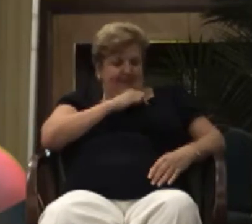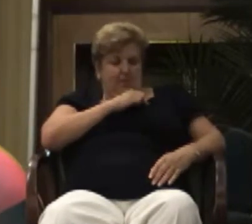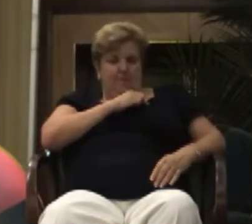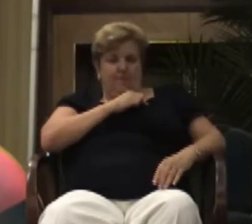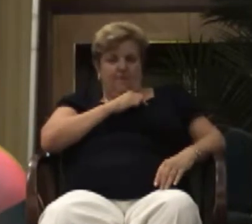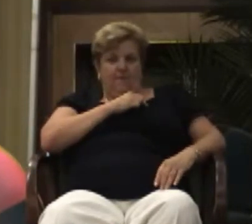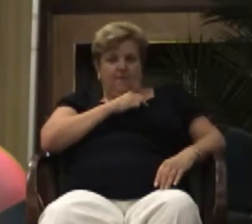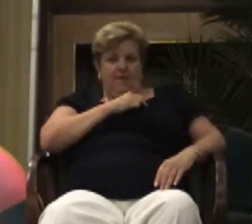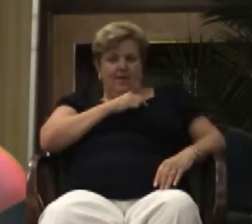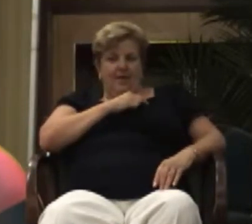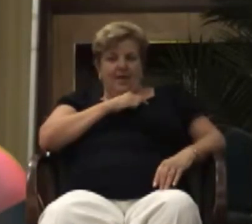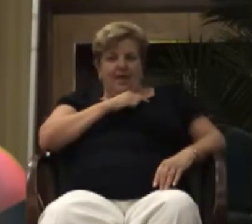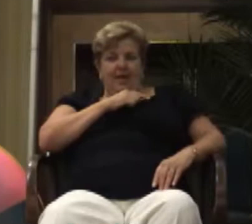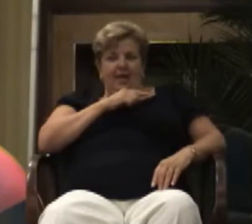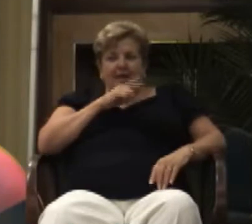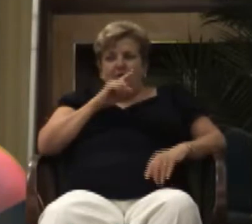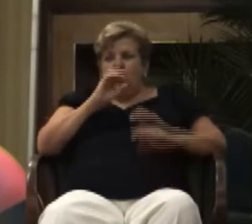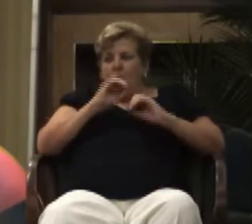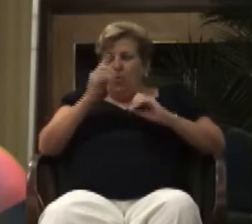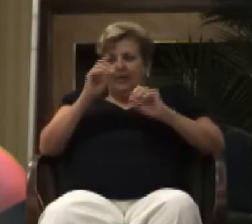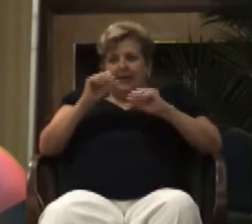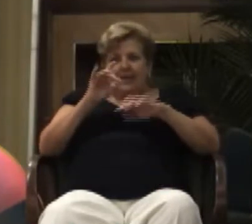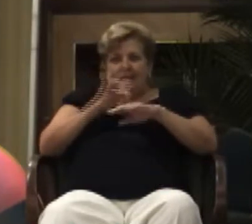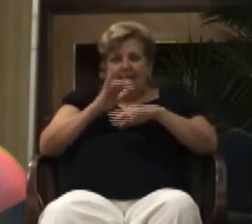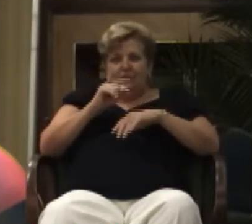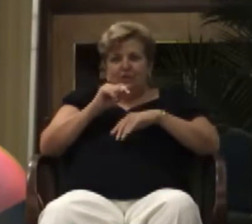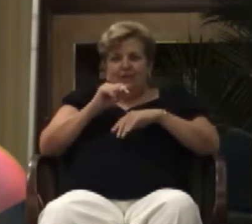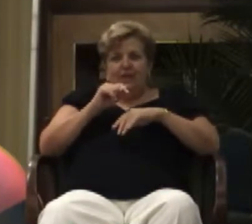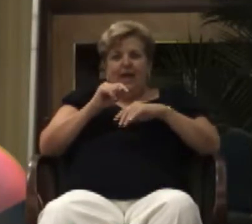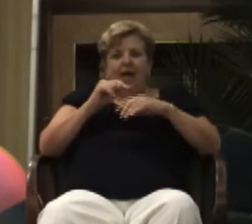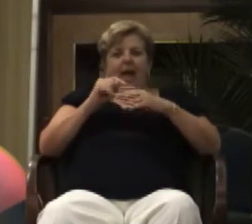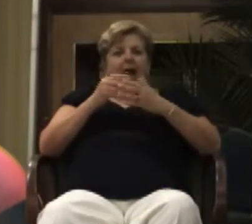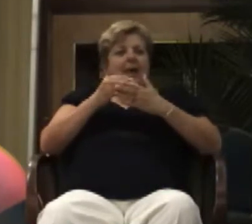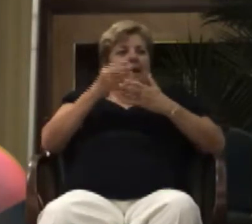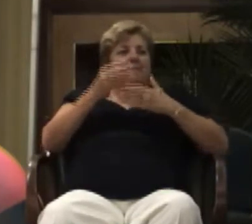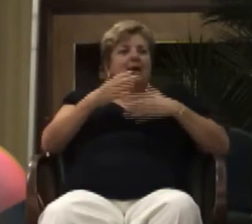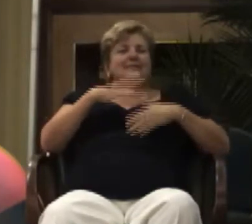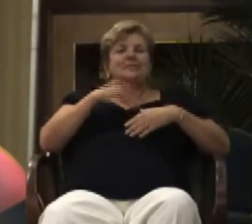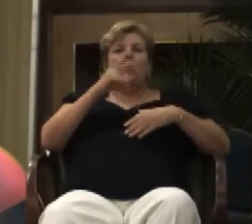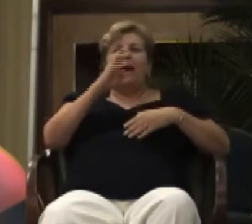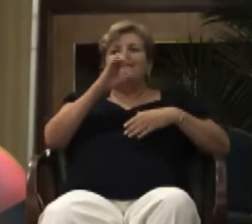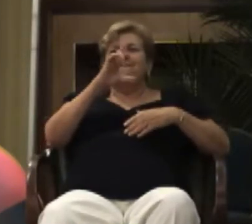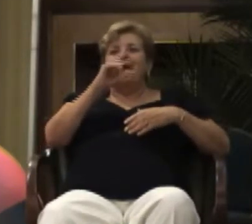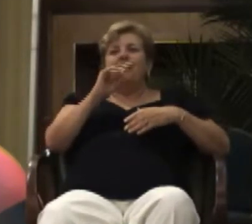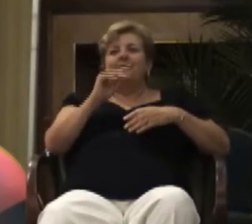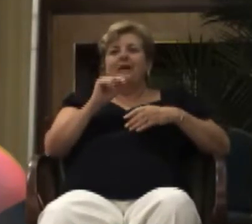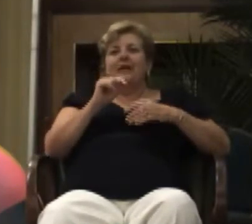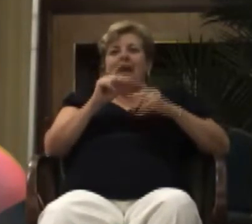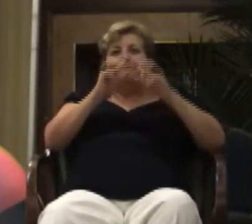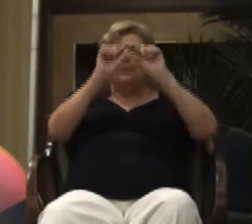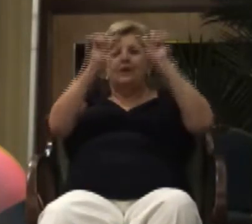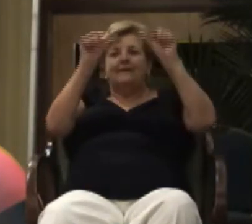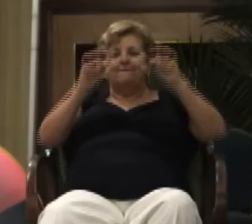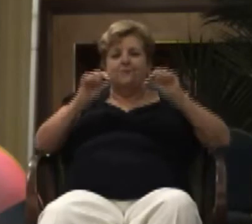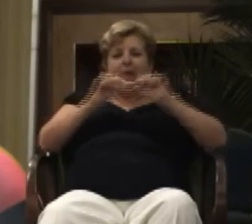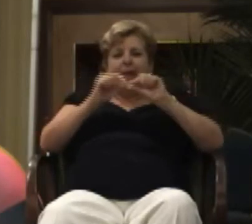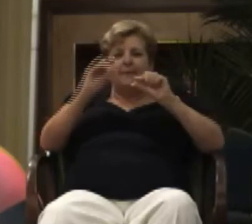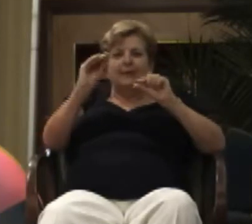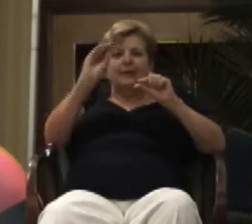not wait the next day. I went and bought some white velvet, put it in a frame, and gave it to her. And I can't wait to get home and get some white velvet and put it in a